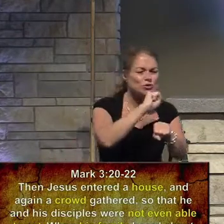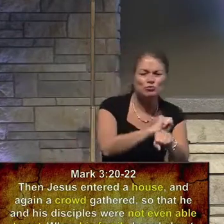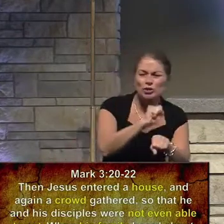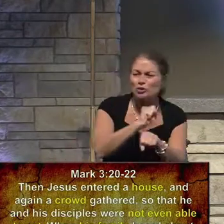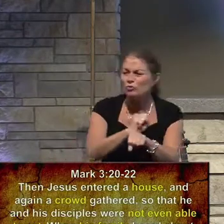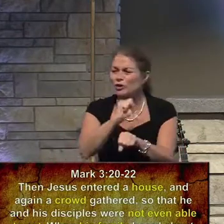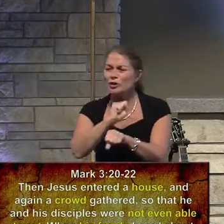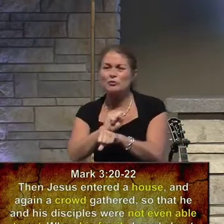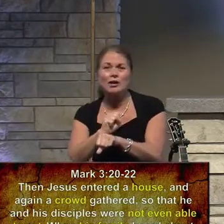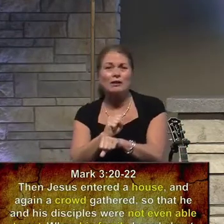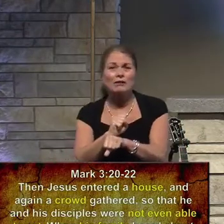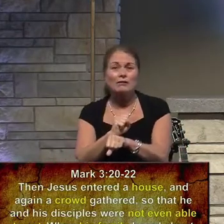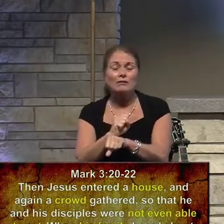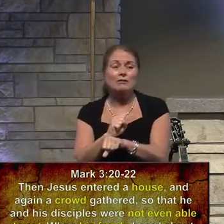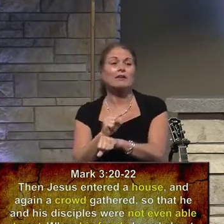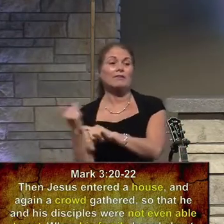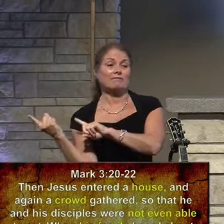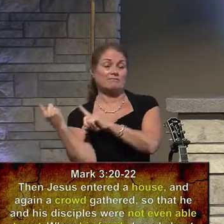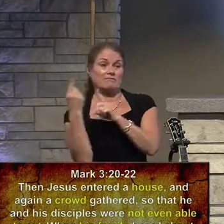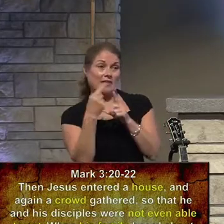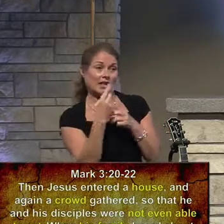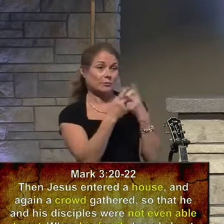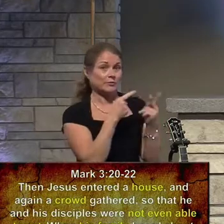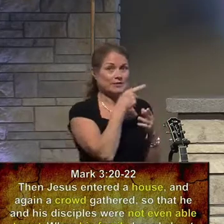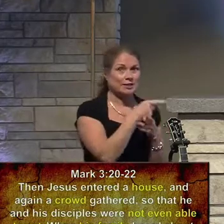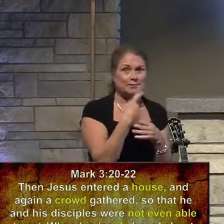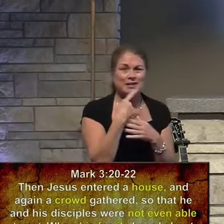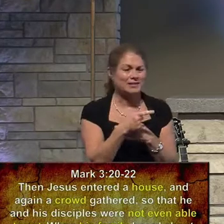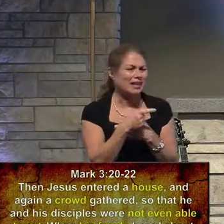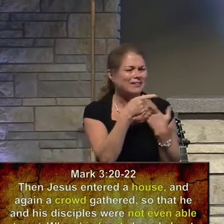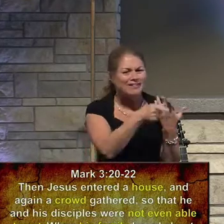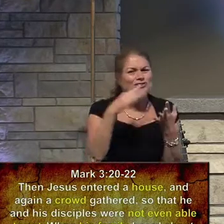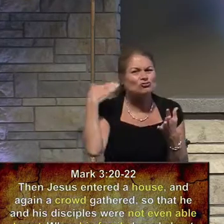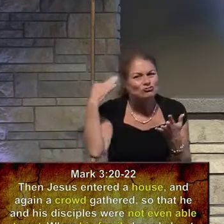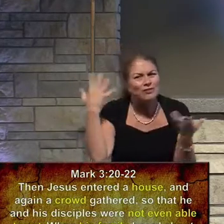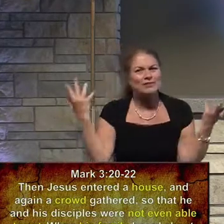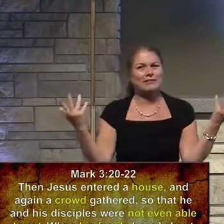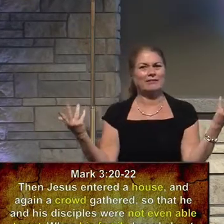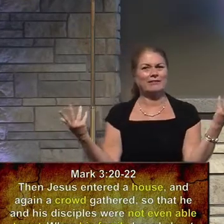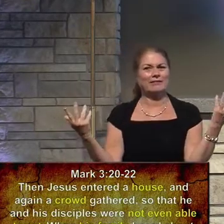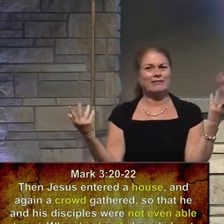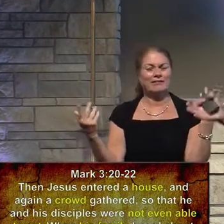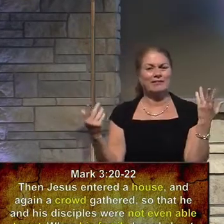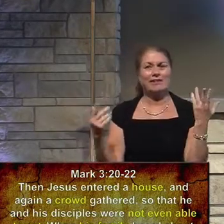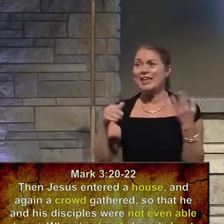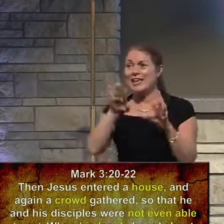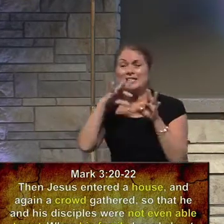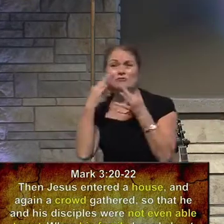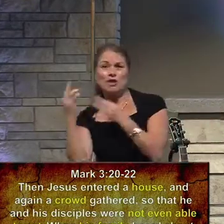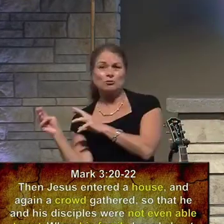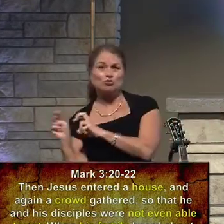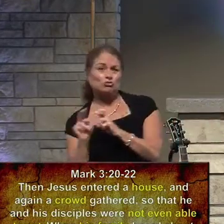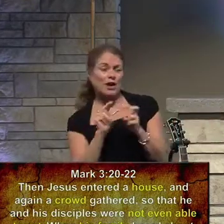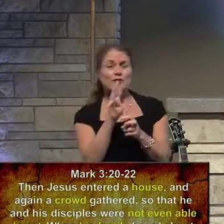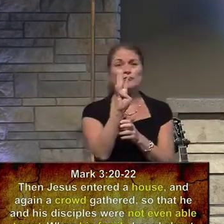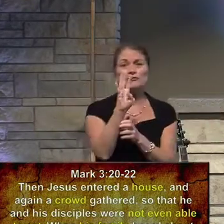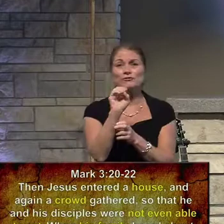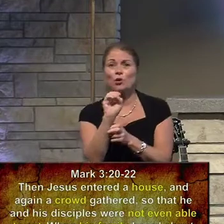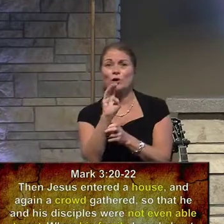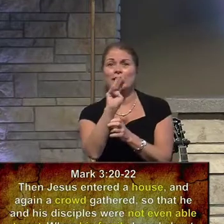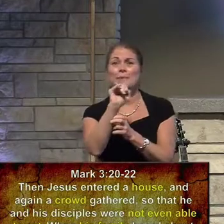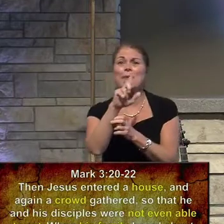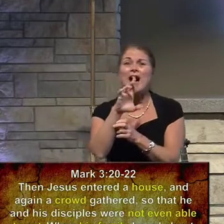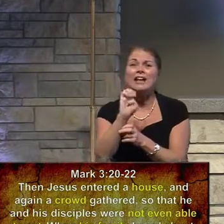hard, they went to take charge of him, for they said he is out of his mind. You see, his family traveled 40 miles because they thought